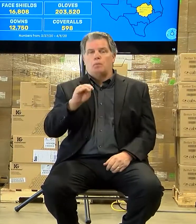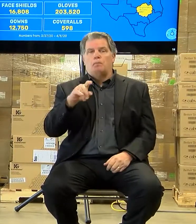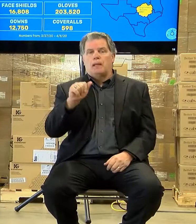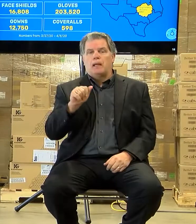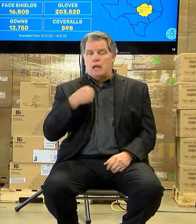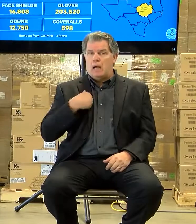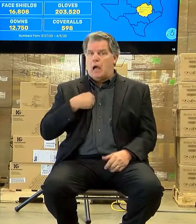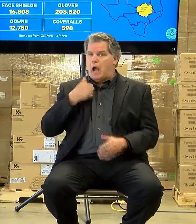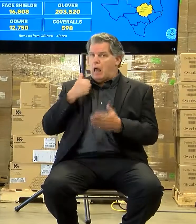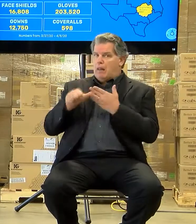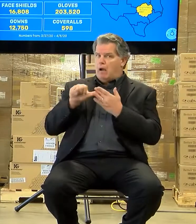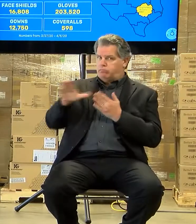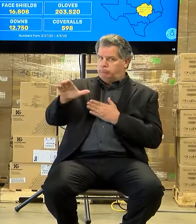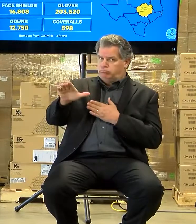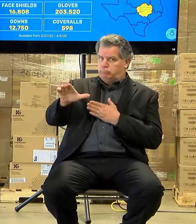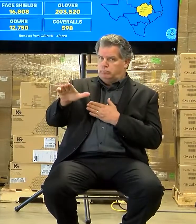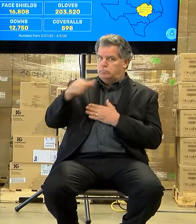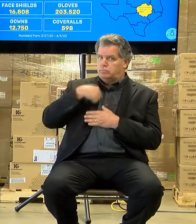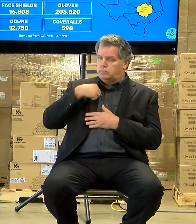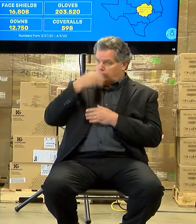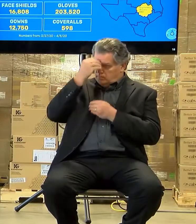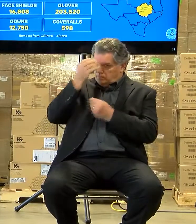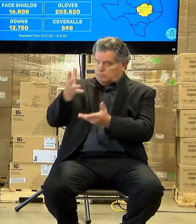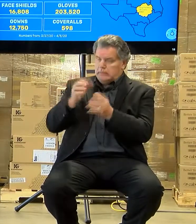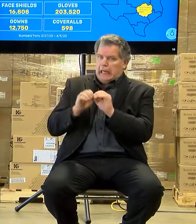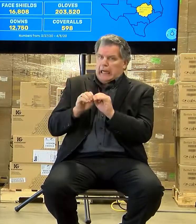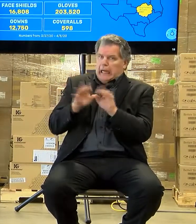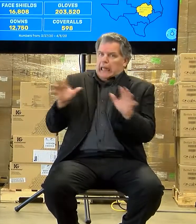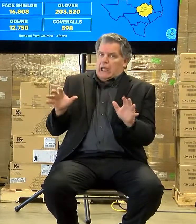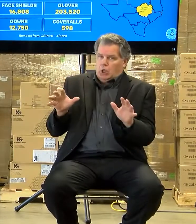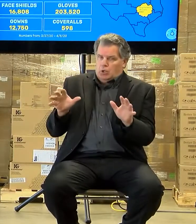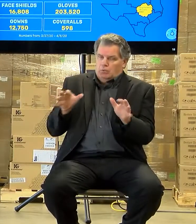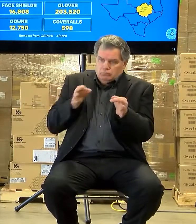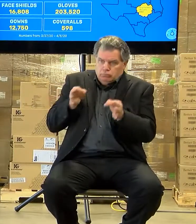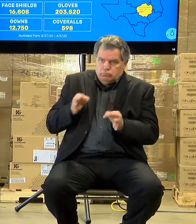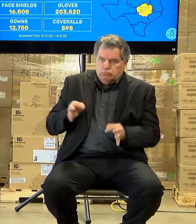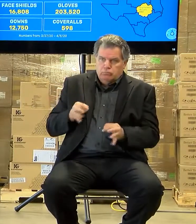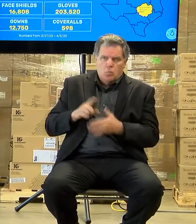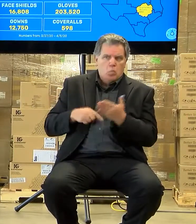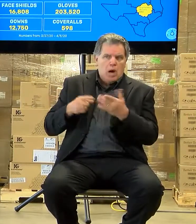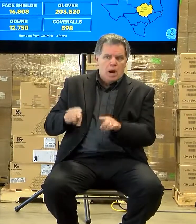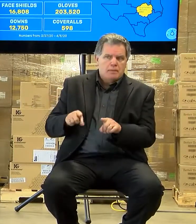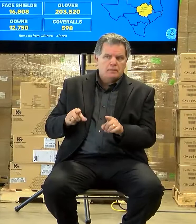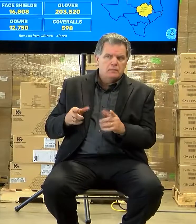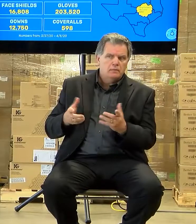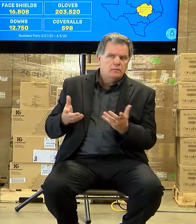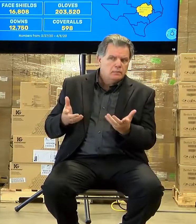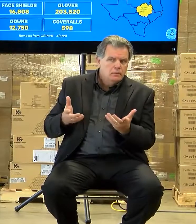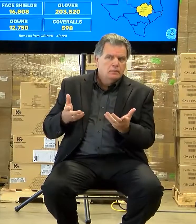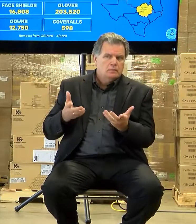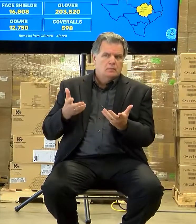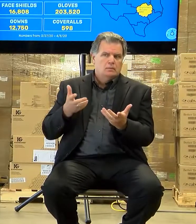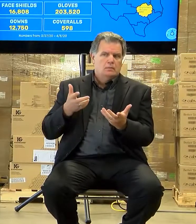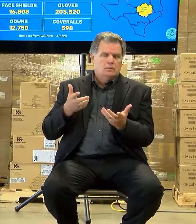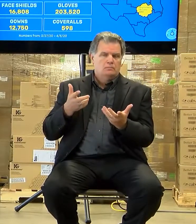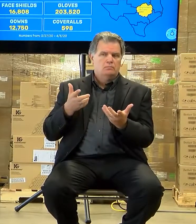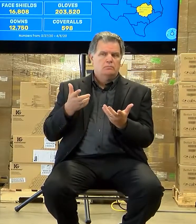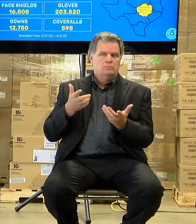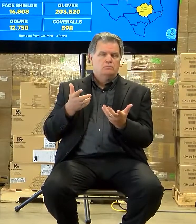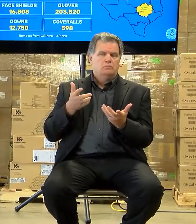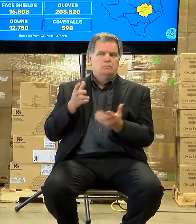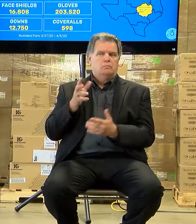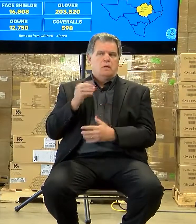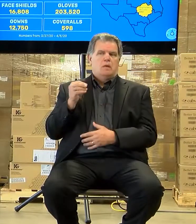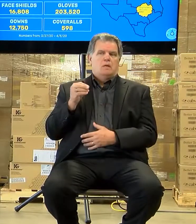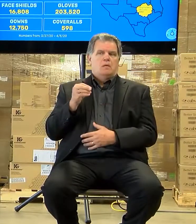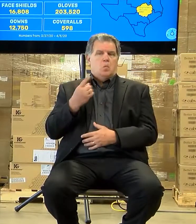letter. I wanted to make clear that what happened with regard to that incident, and that is, listen, a major general